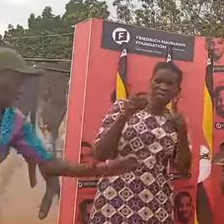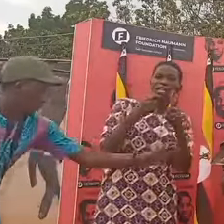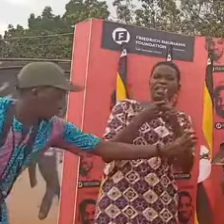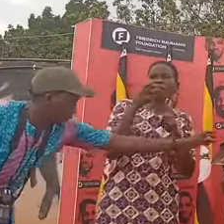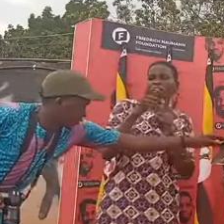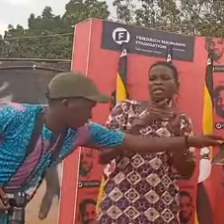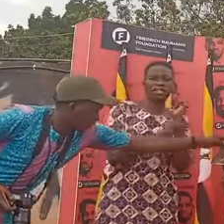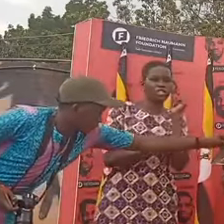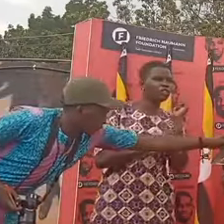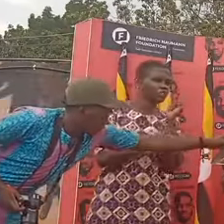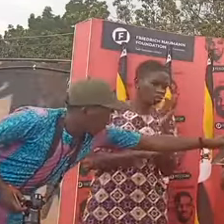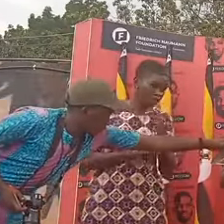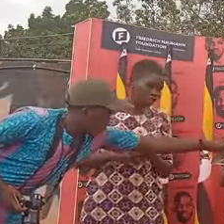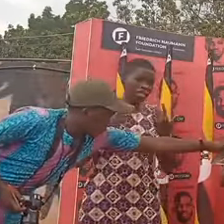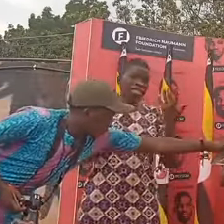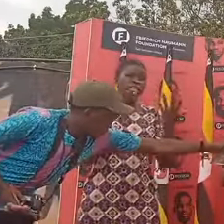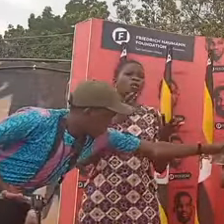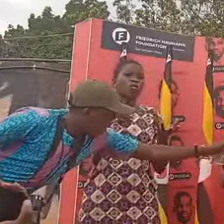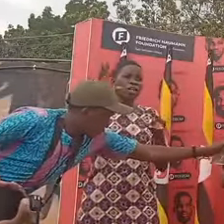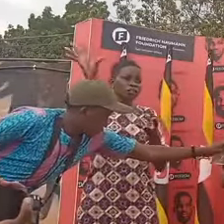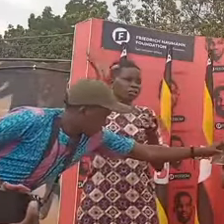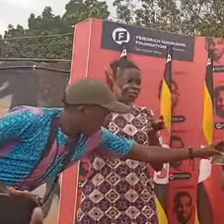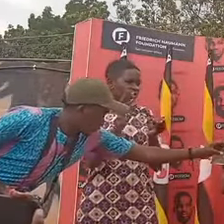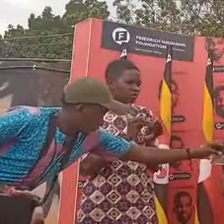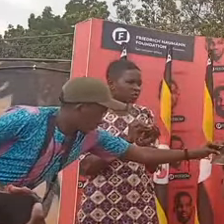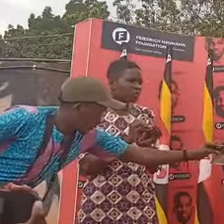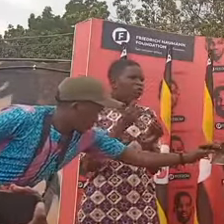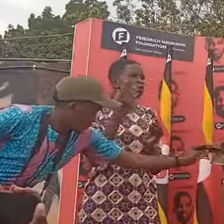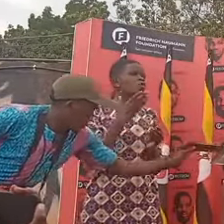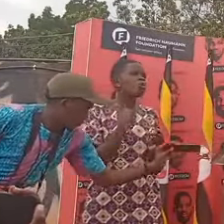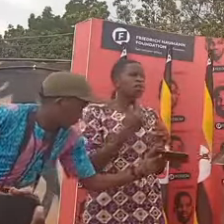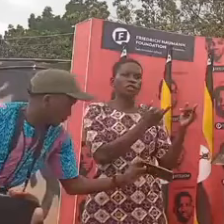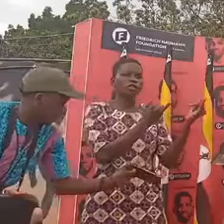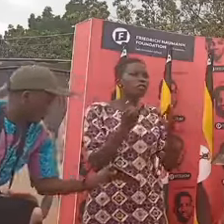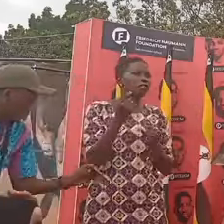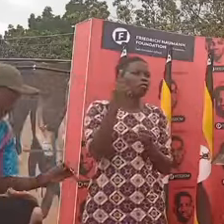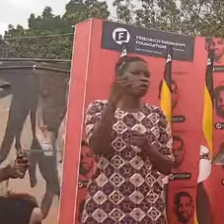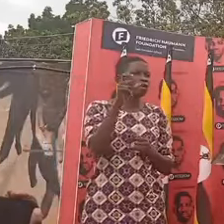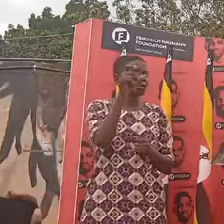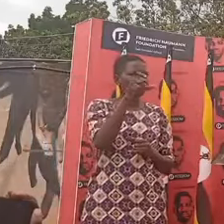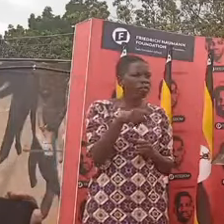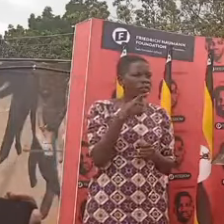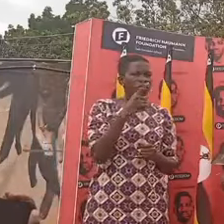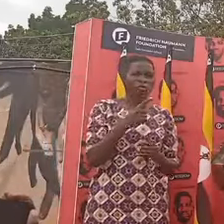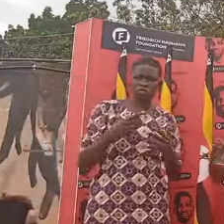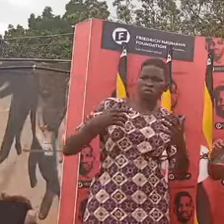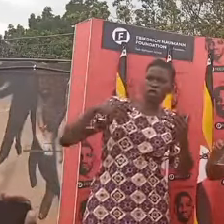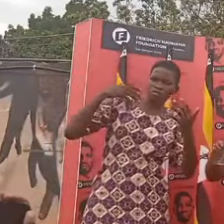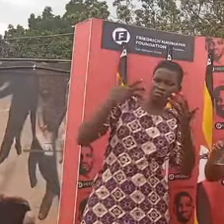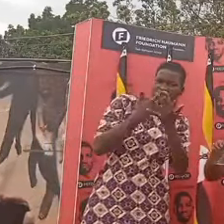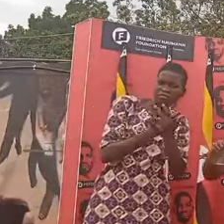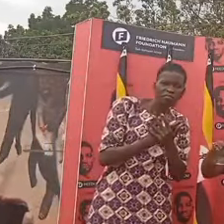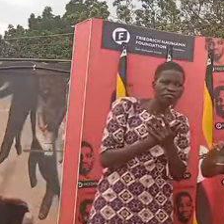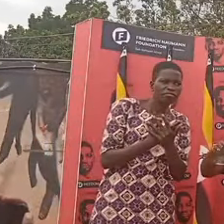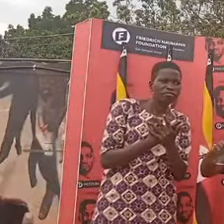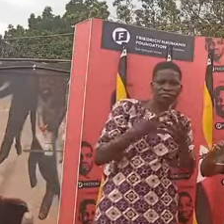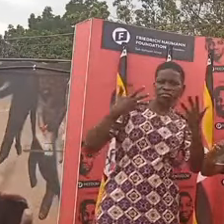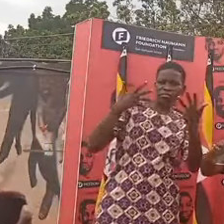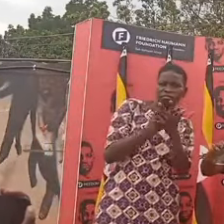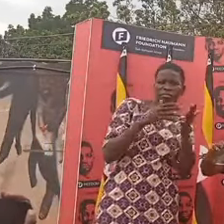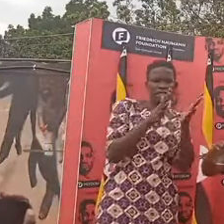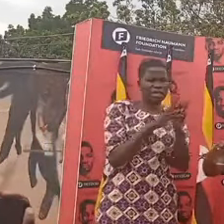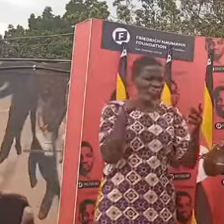Everywhere! NUP! As we are concluding, I want to invite just one of the people that we have, the women in the struggle that we have that has been